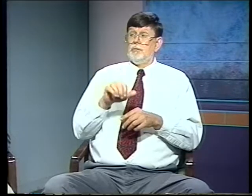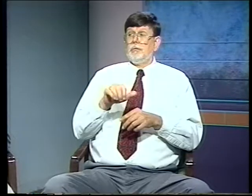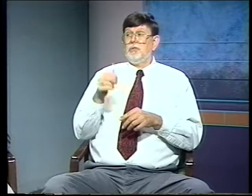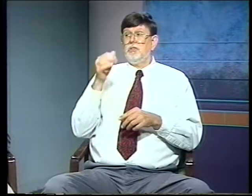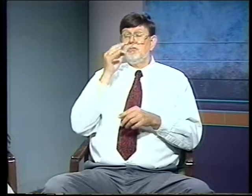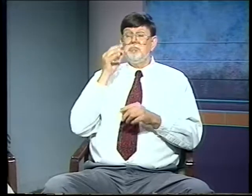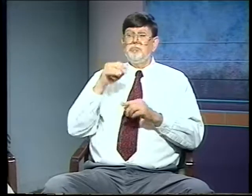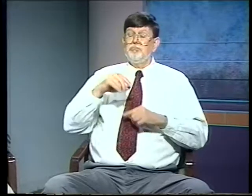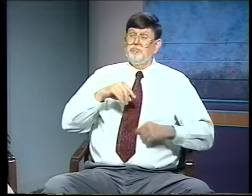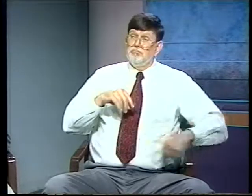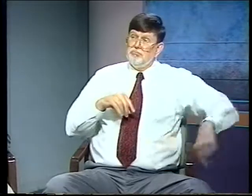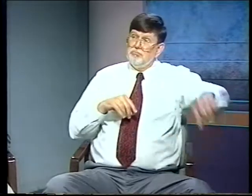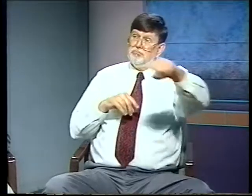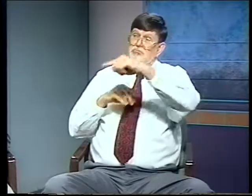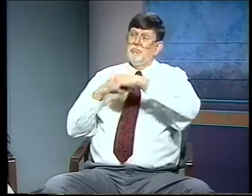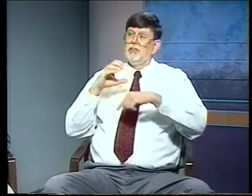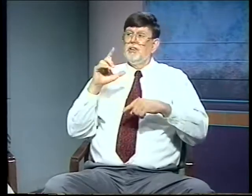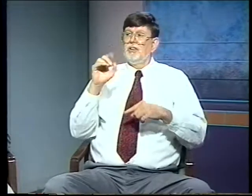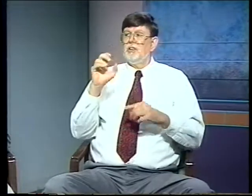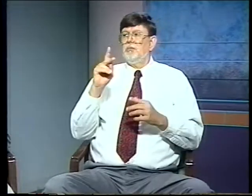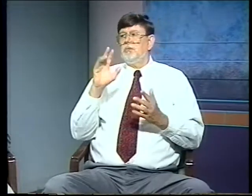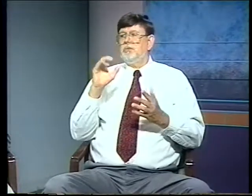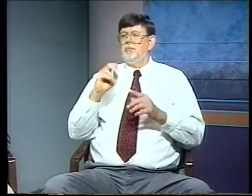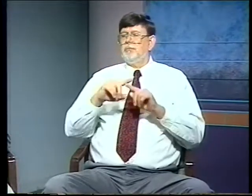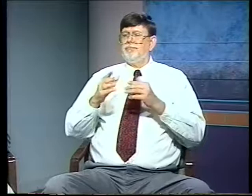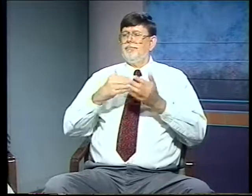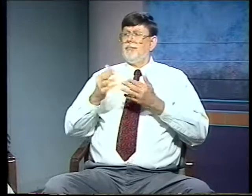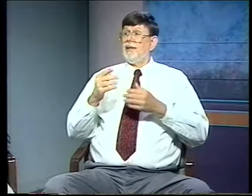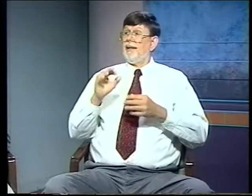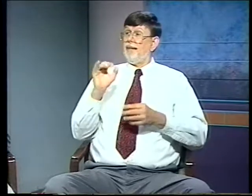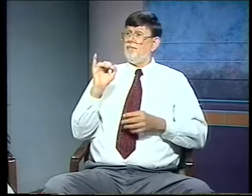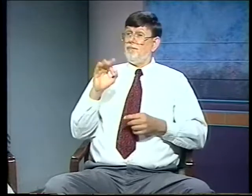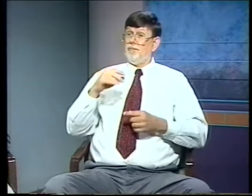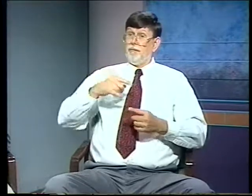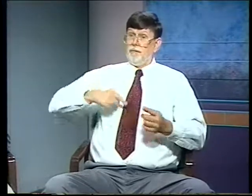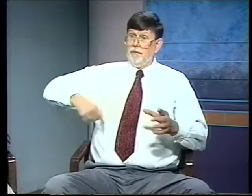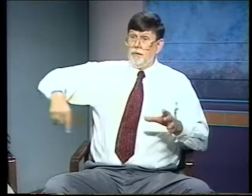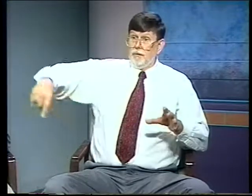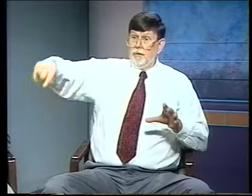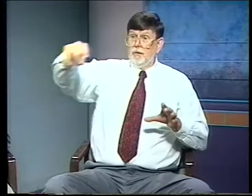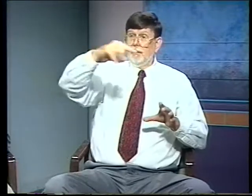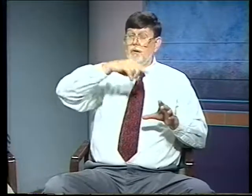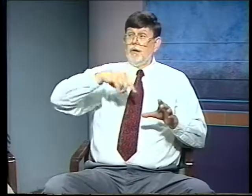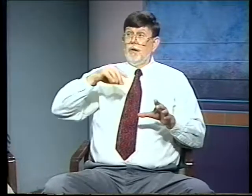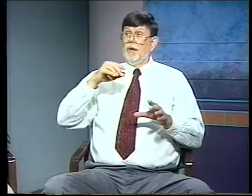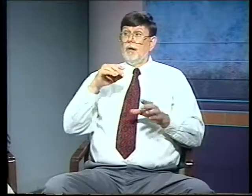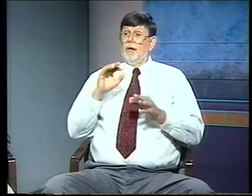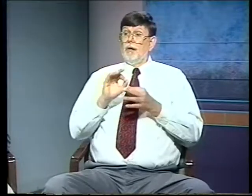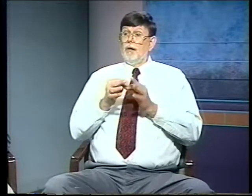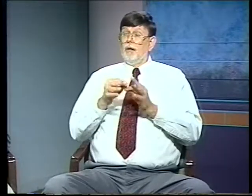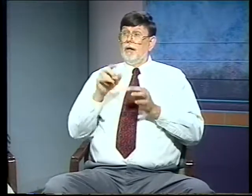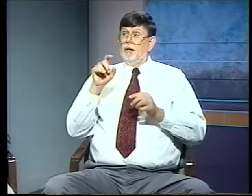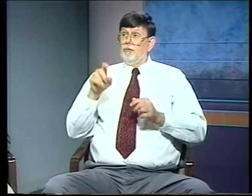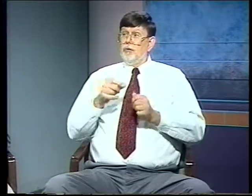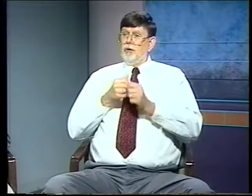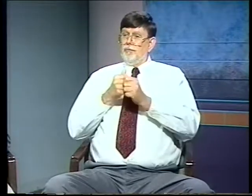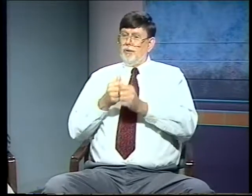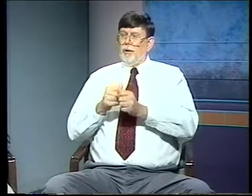in the longhouse, they danced counterclockwise rather than clockwise, as you might see at a powwow. And there